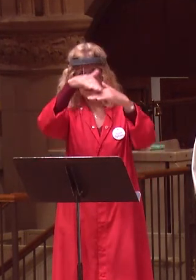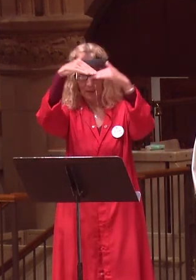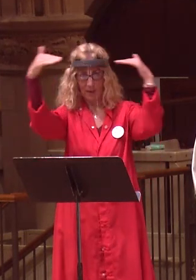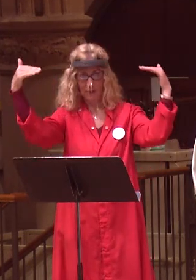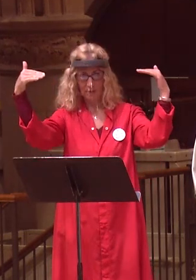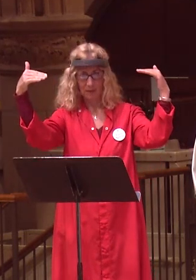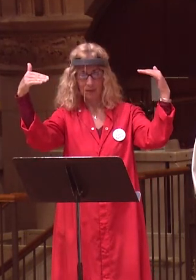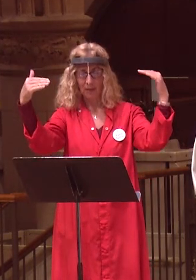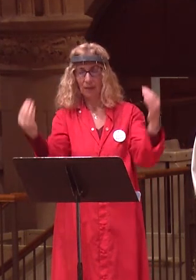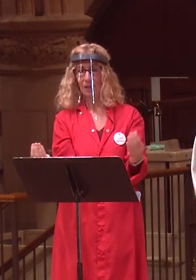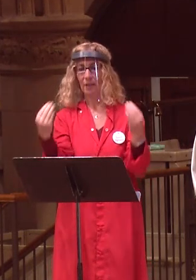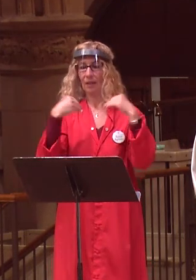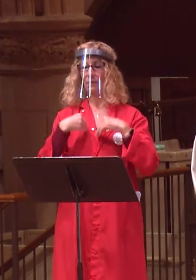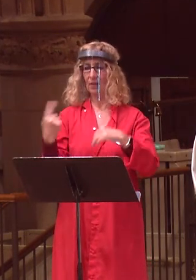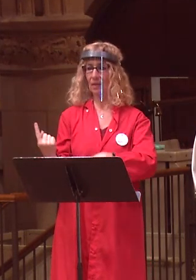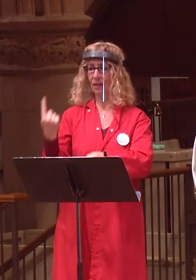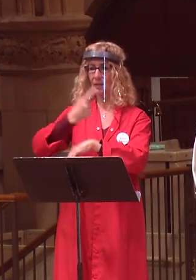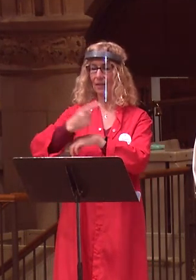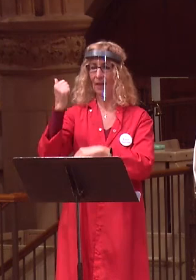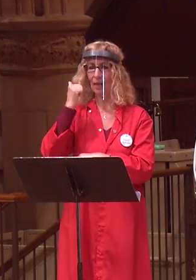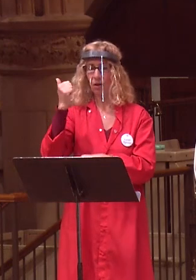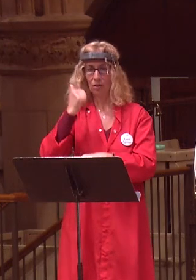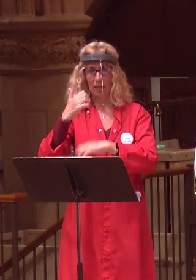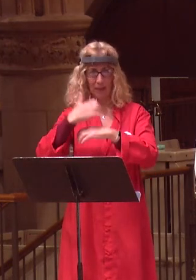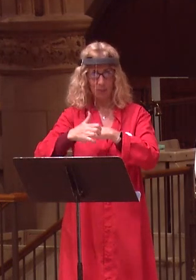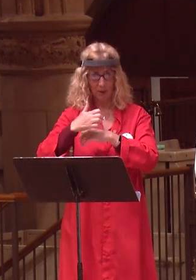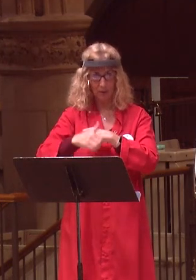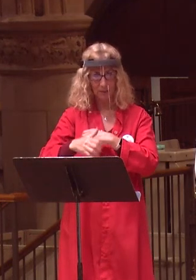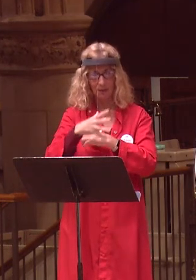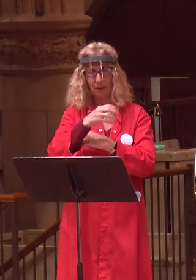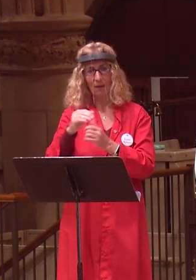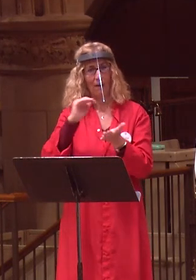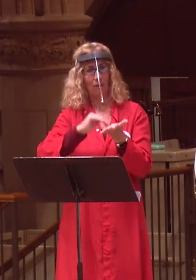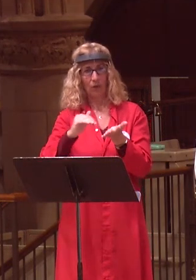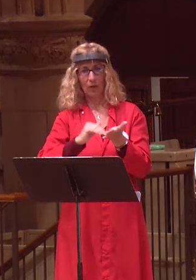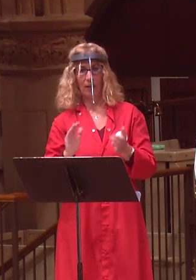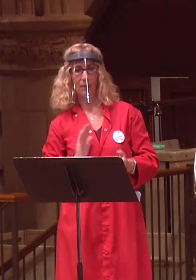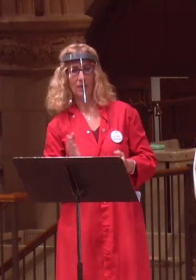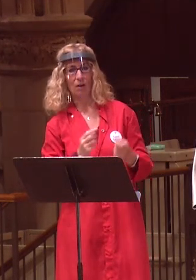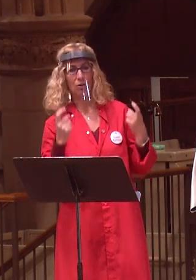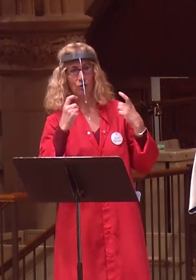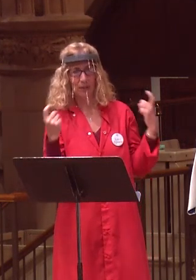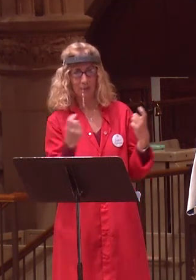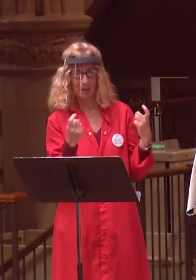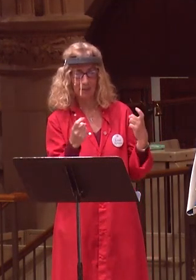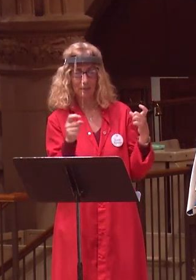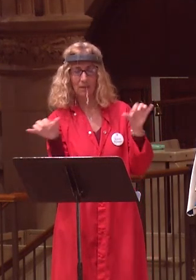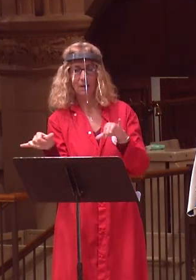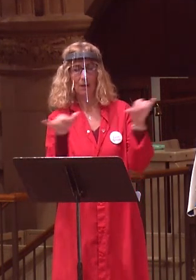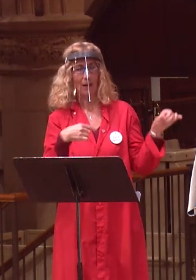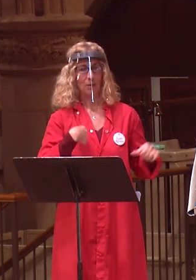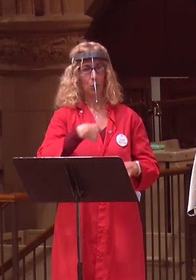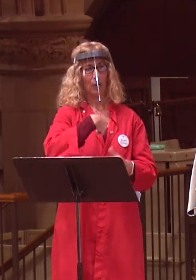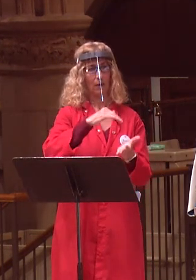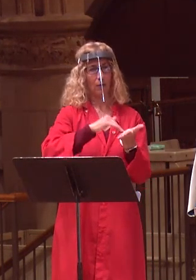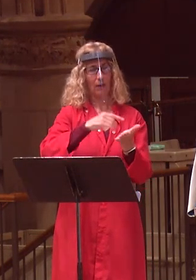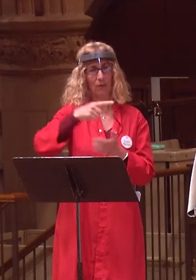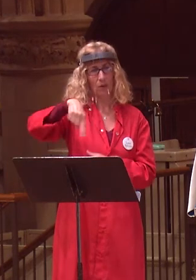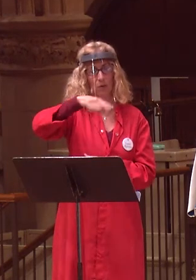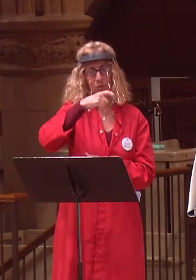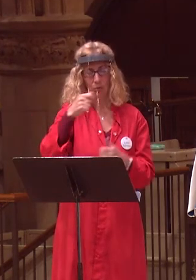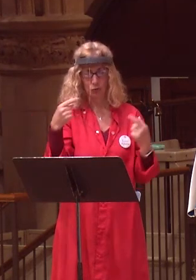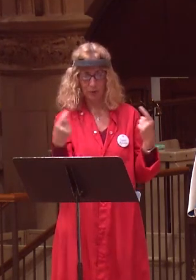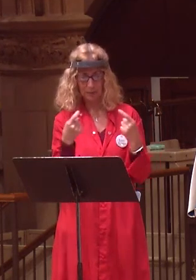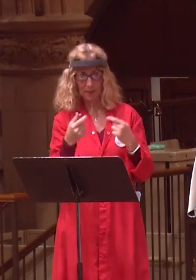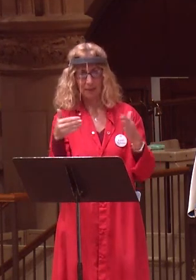tierra como en el cielo. Danos hoy nuestro pan de cada día. Perdona nuestras ofensas, como también